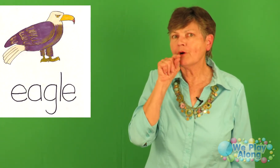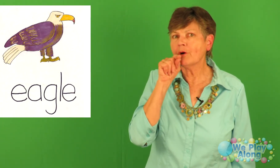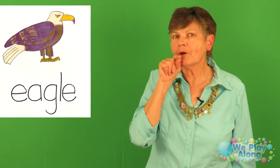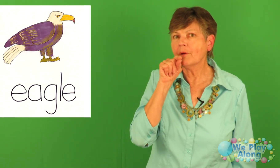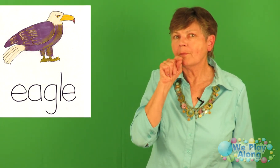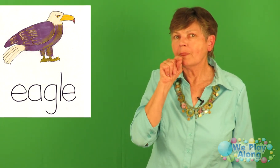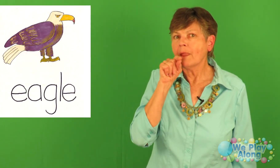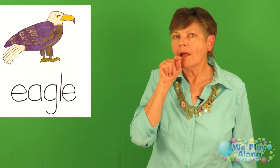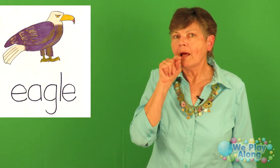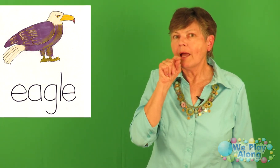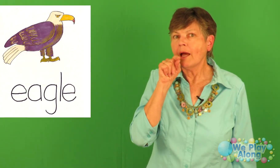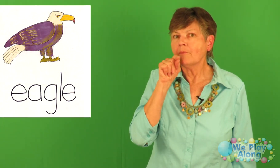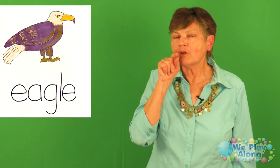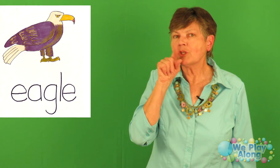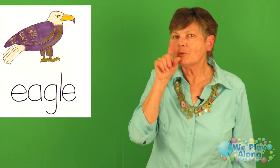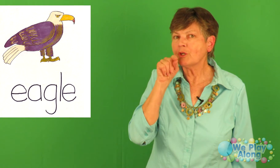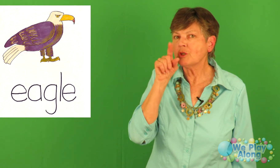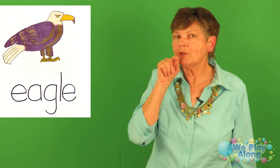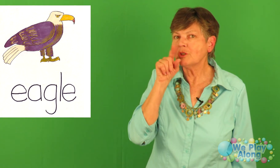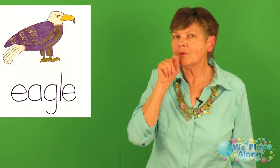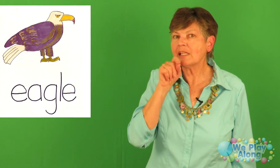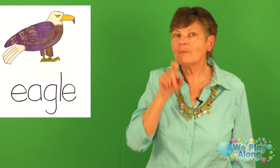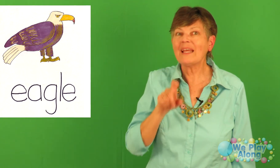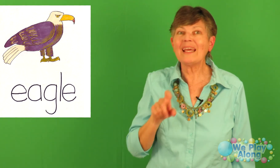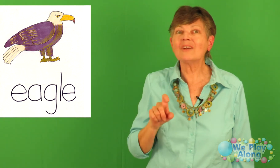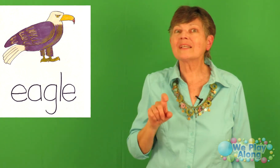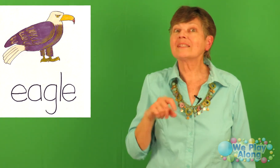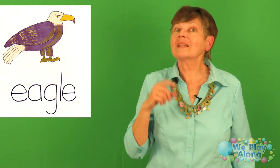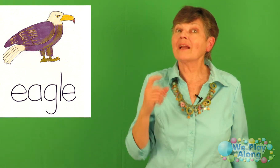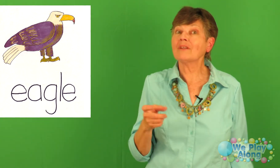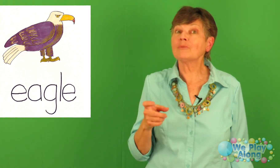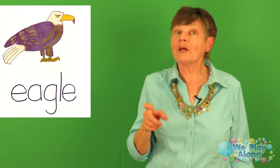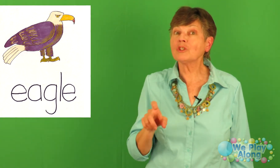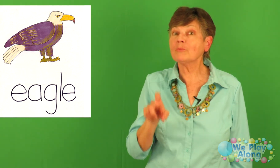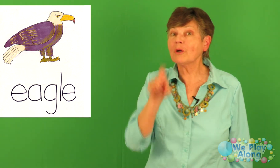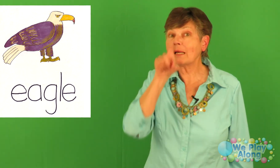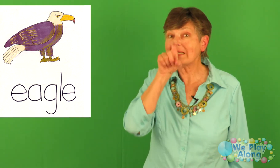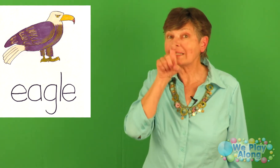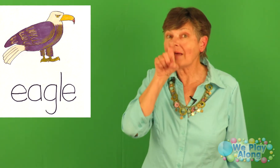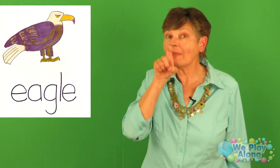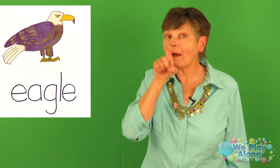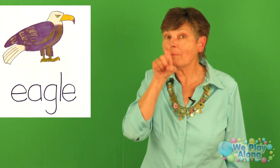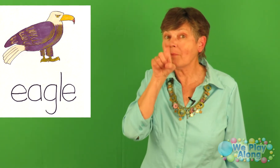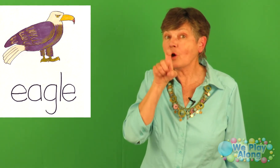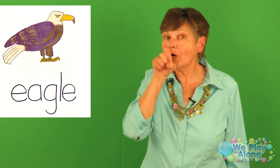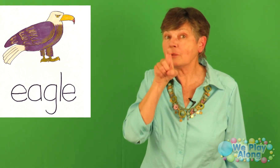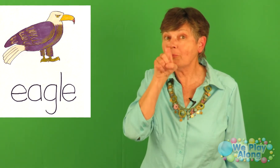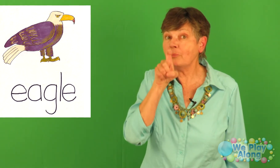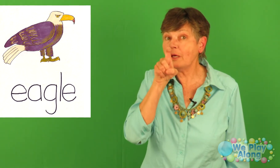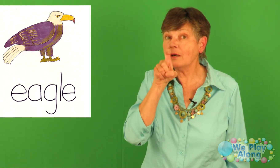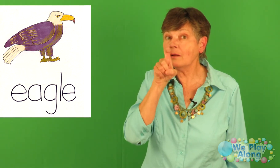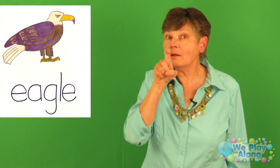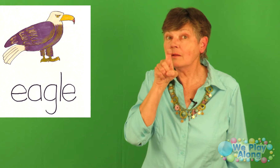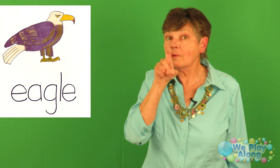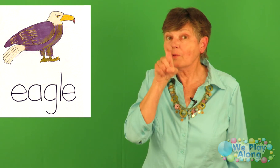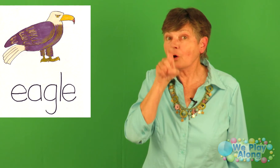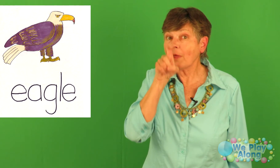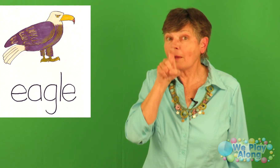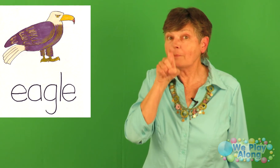bird, and most of the birds you would do this, but eagle's a kind of a special bird because it's got that hooked bill or that